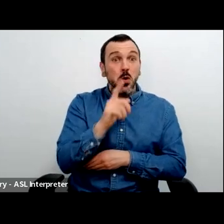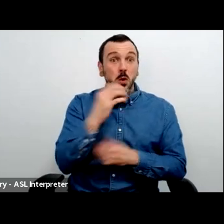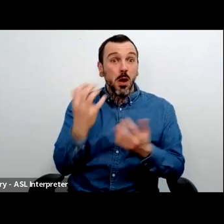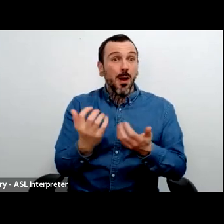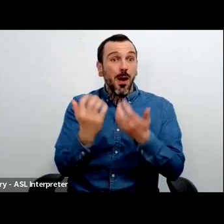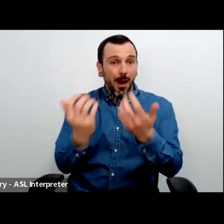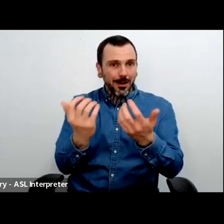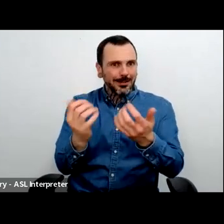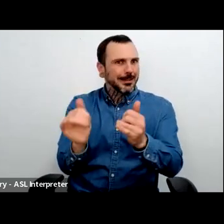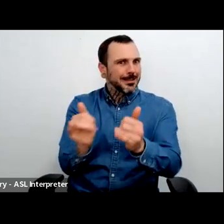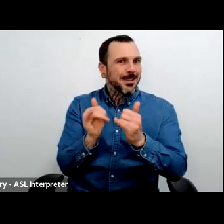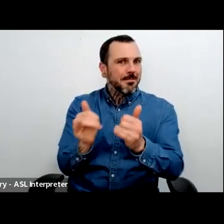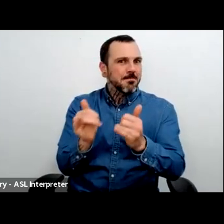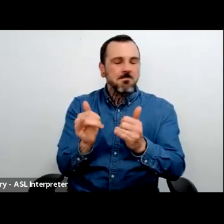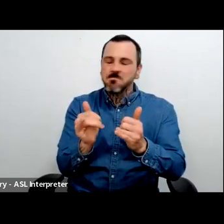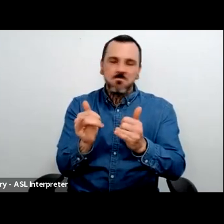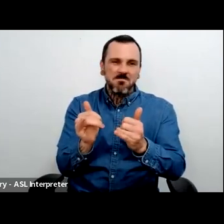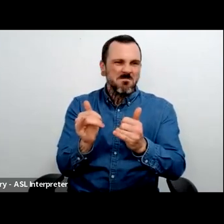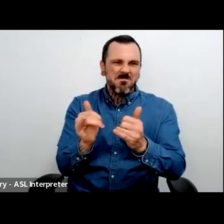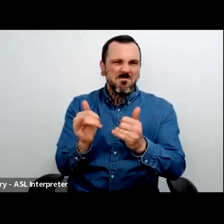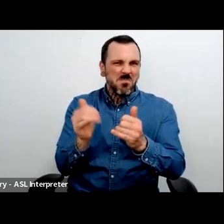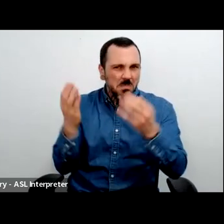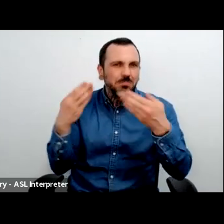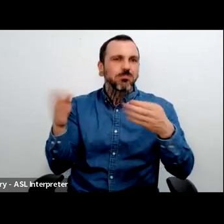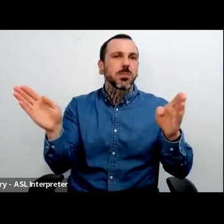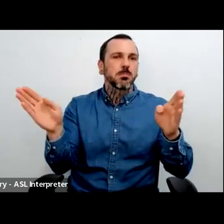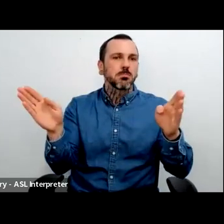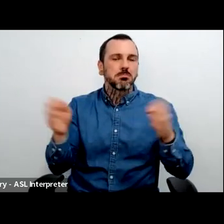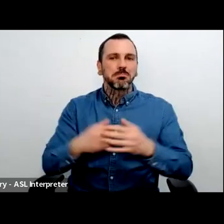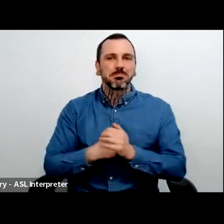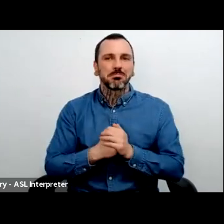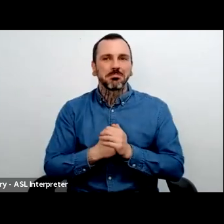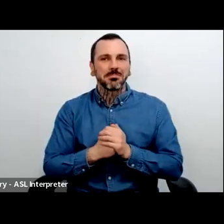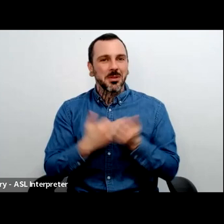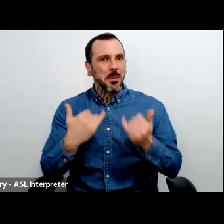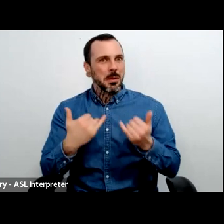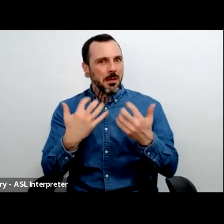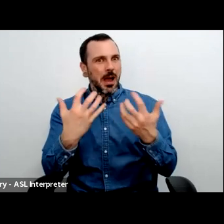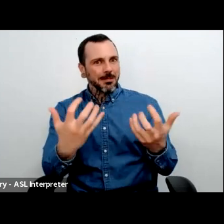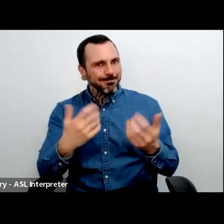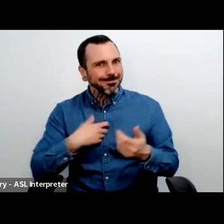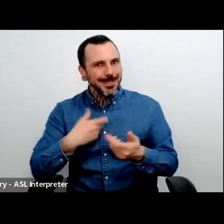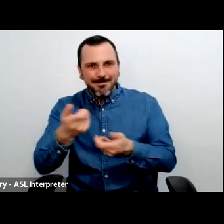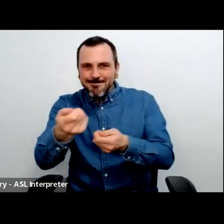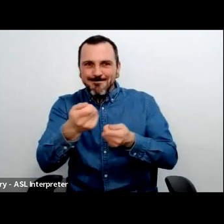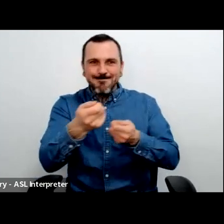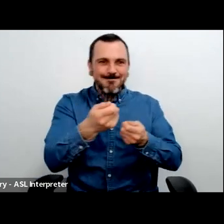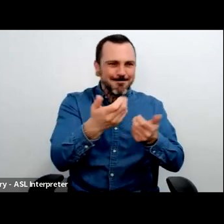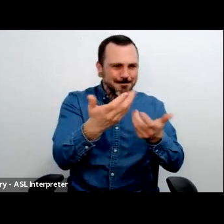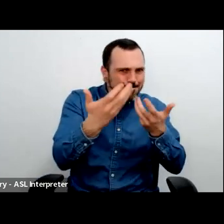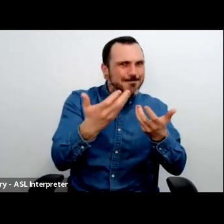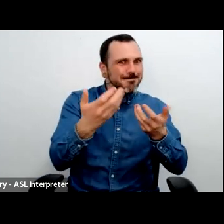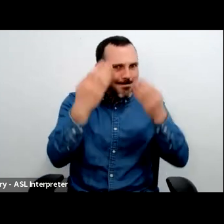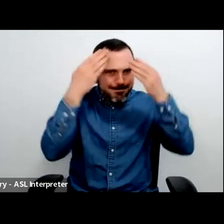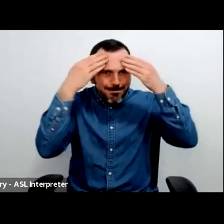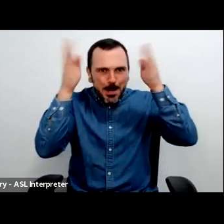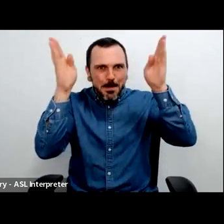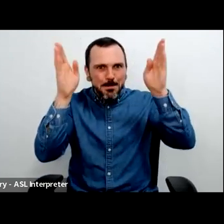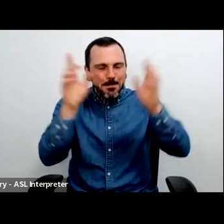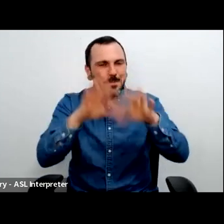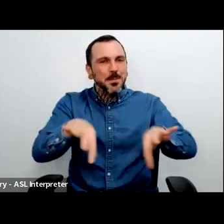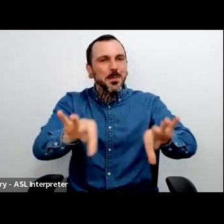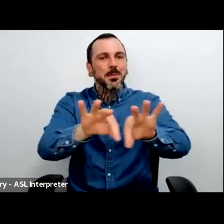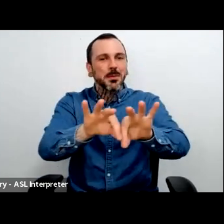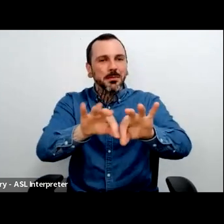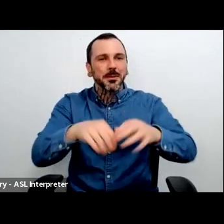so that's the conversation I'm trying to start with the audience, because I think that's the challenge of going forward is not